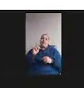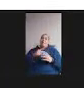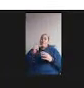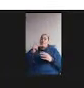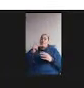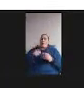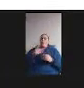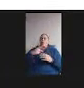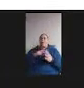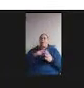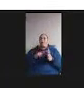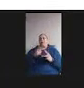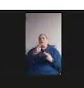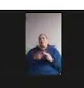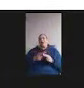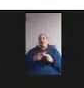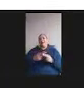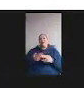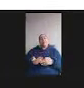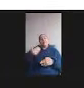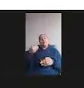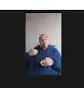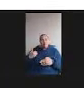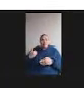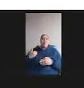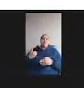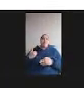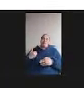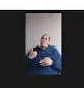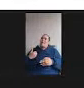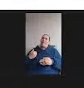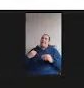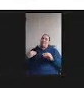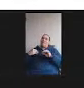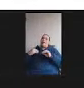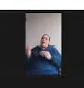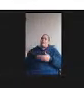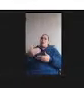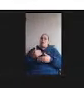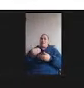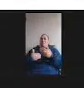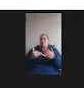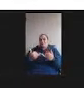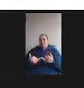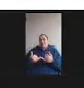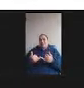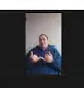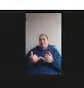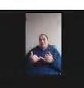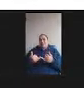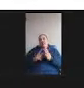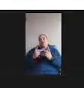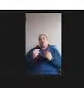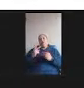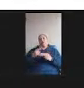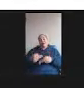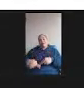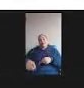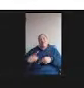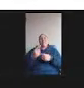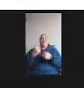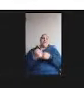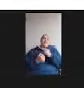finalized in the previous financial year, which is currently in the procurement process and planned to be finalized in this current financial year. So that